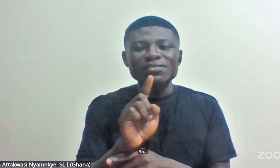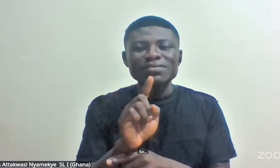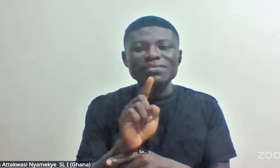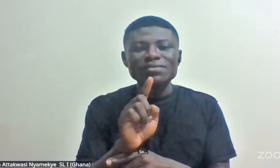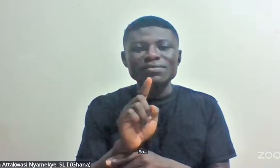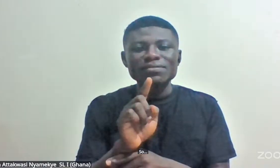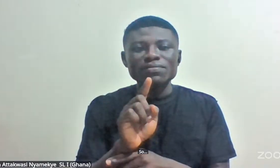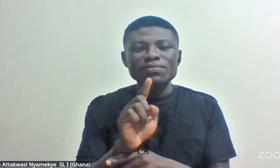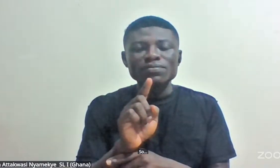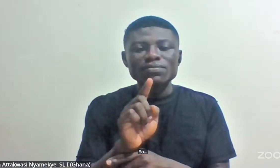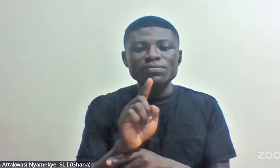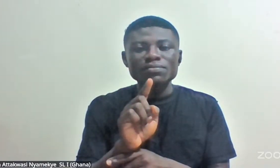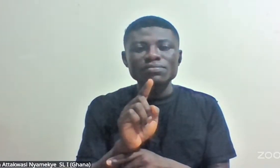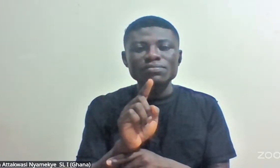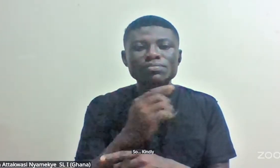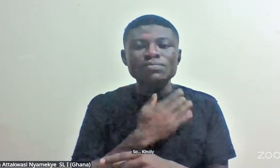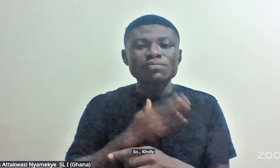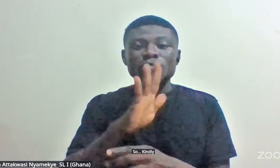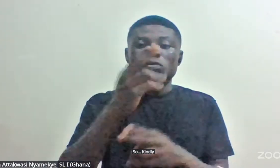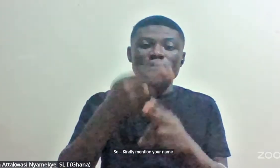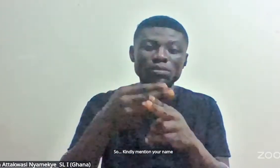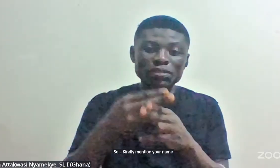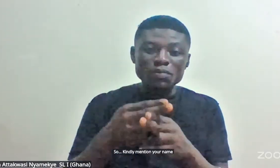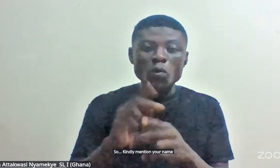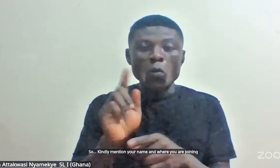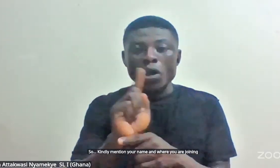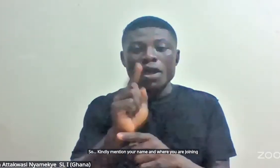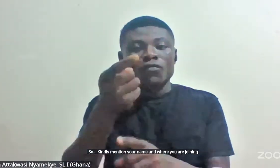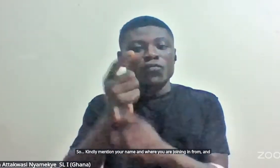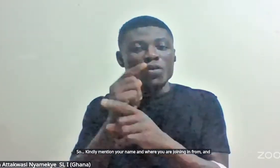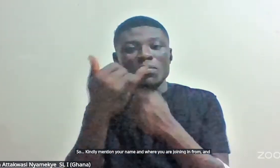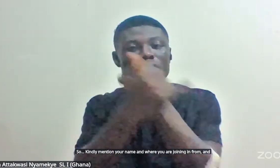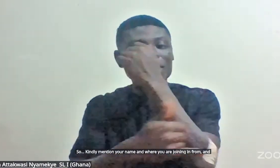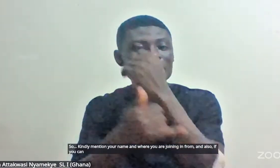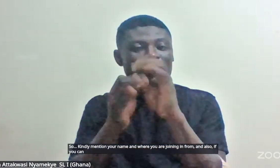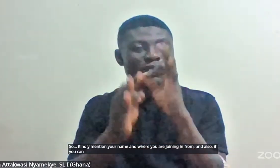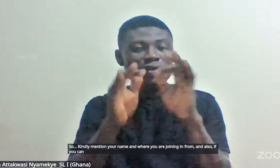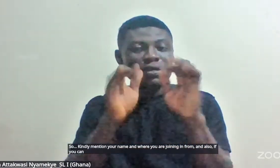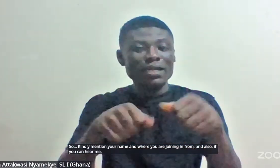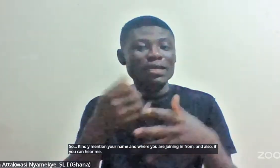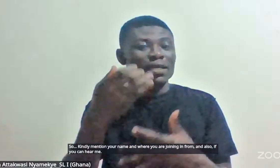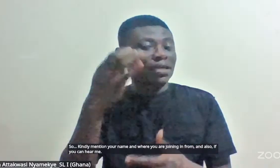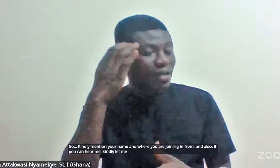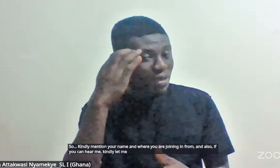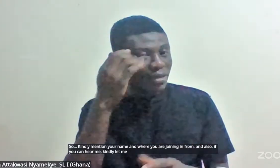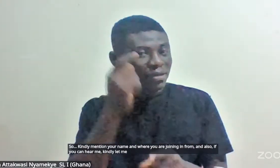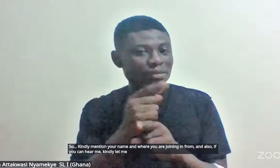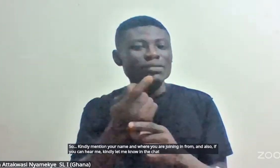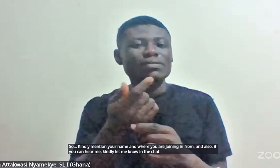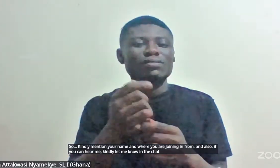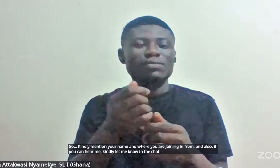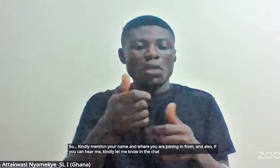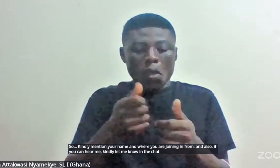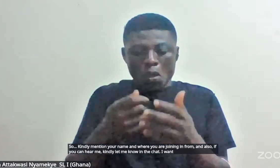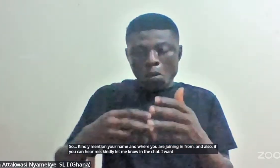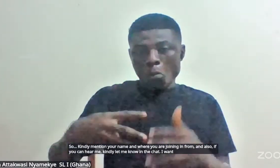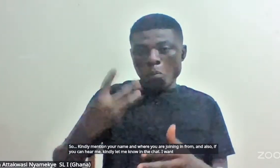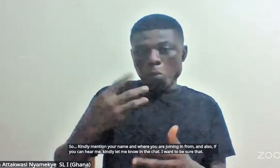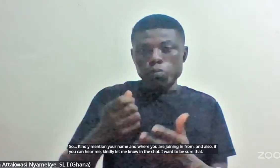session. Kindly mention your name and where you're joining in from. And also, if you can hear me, kindly let me know in the chat. I want to be sure